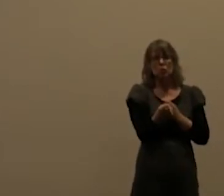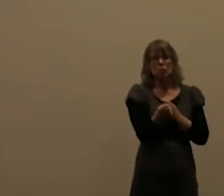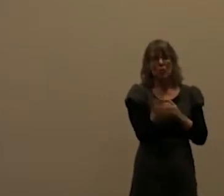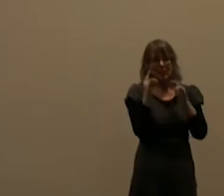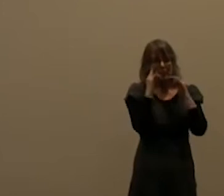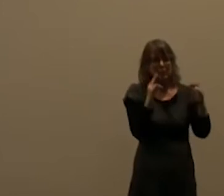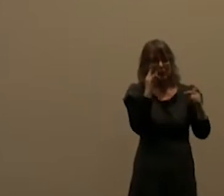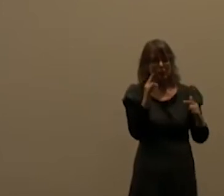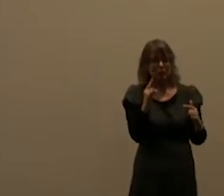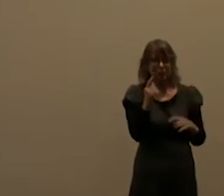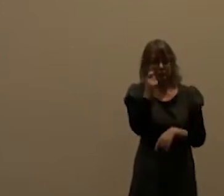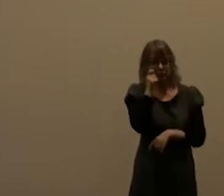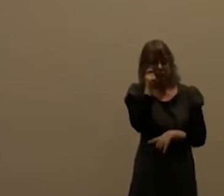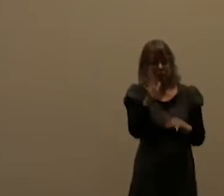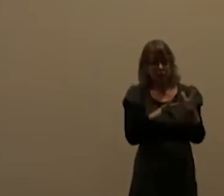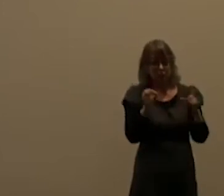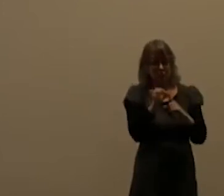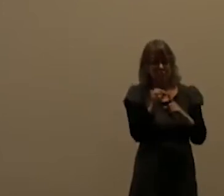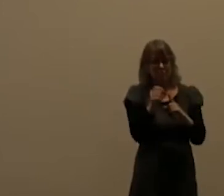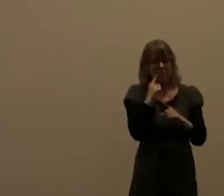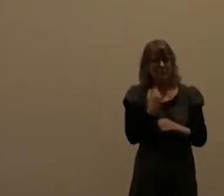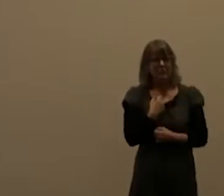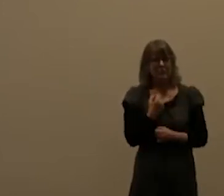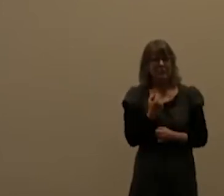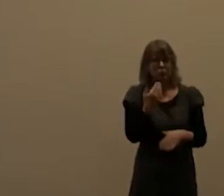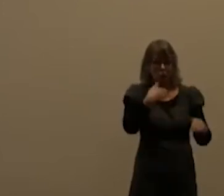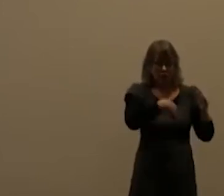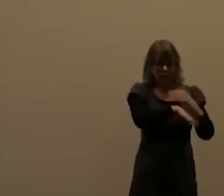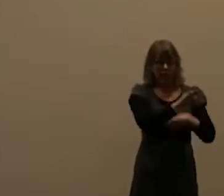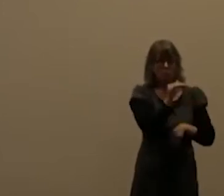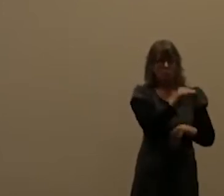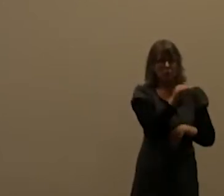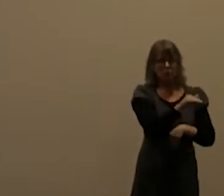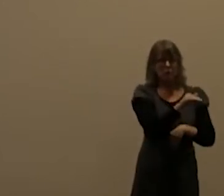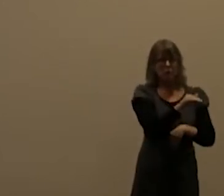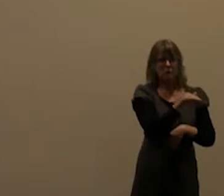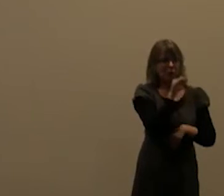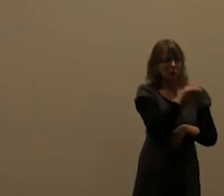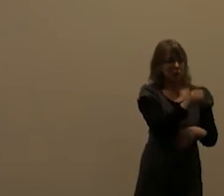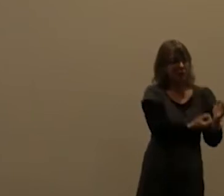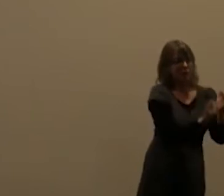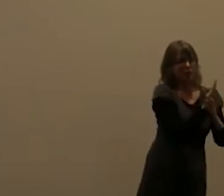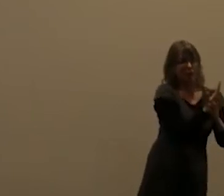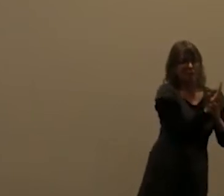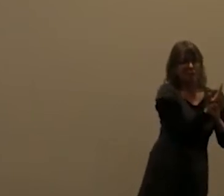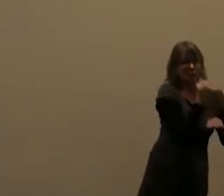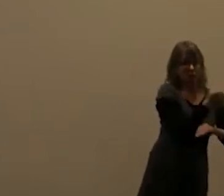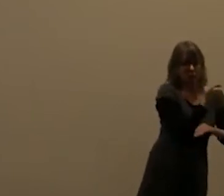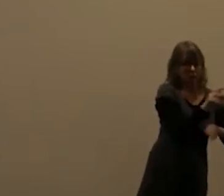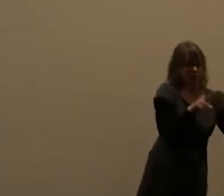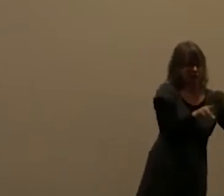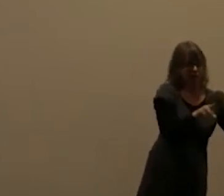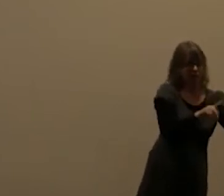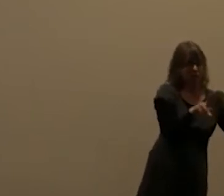inspection apps, is there a way to export them out, to extend them out and develop them and then bring them in, rather than developing